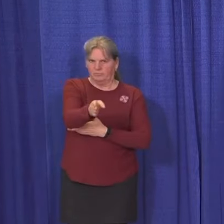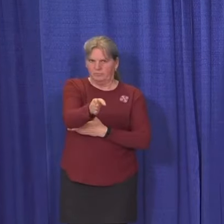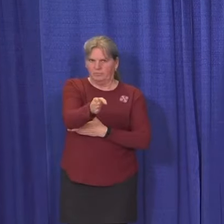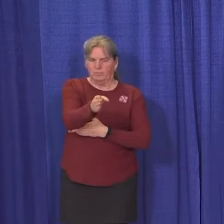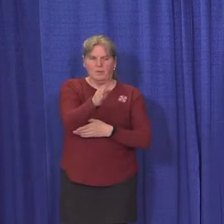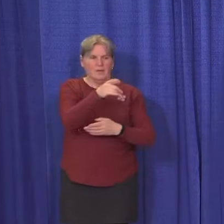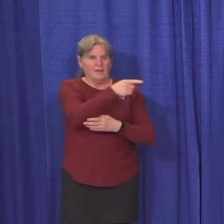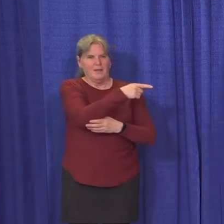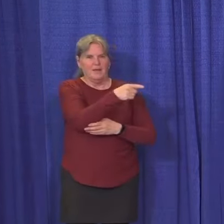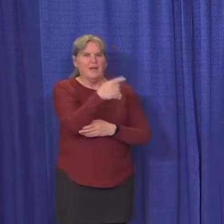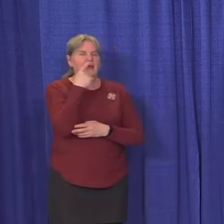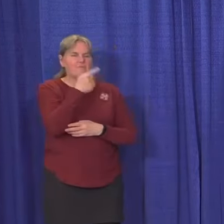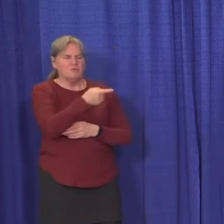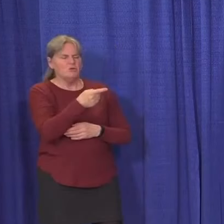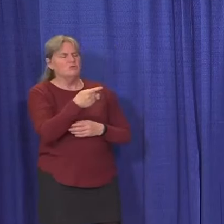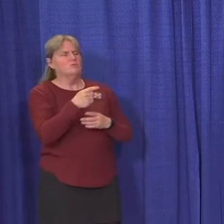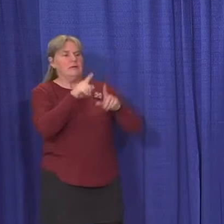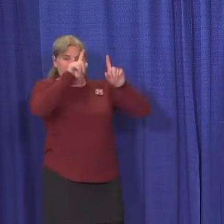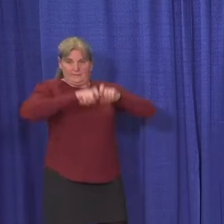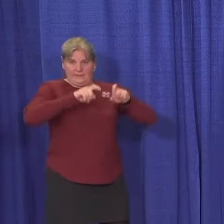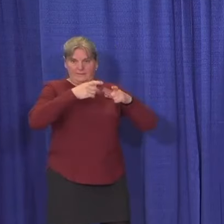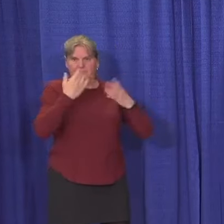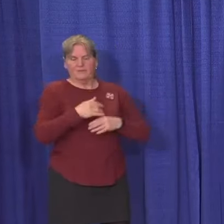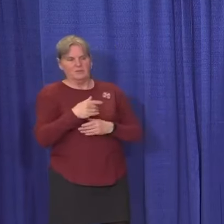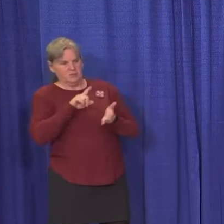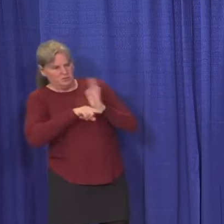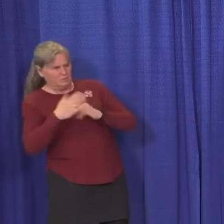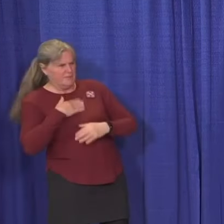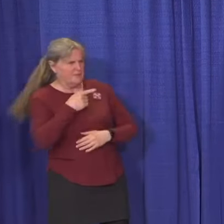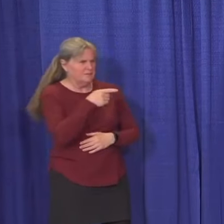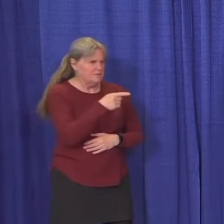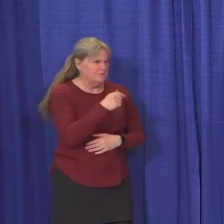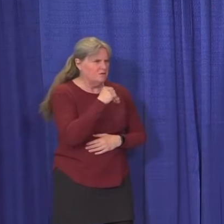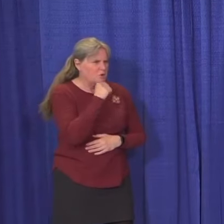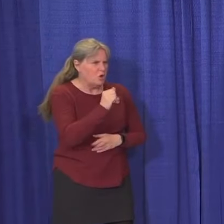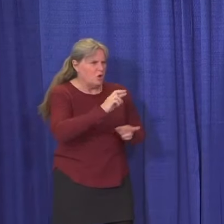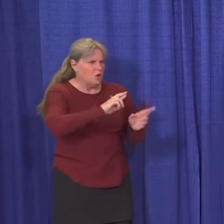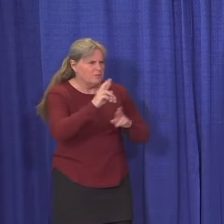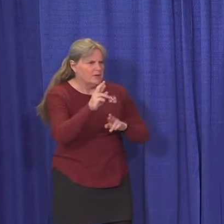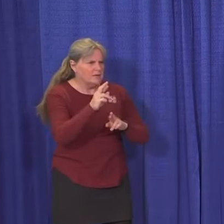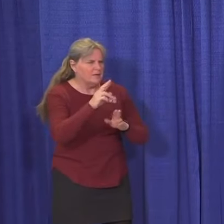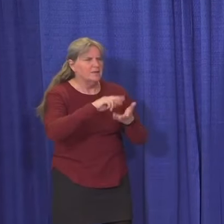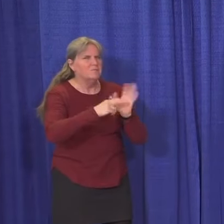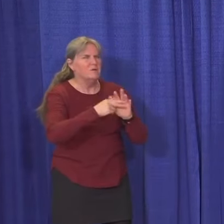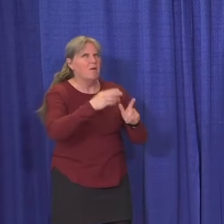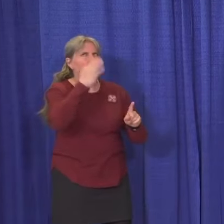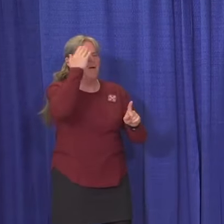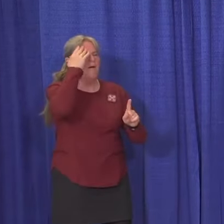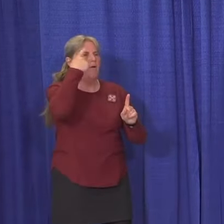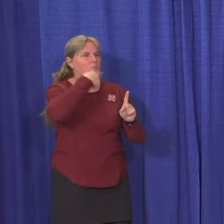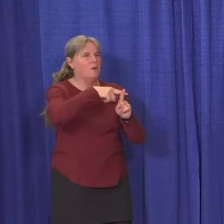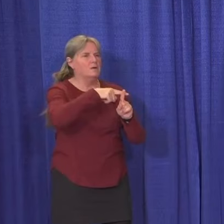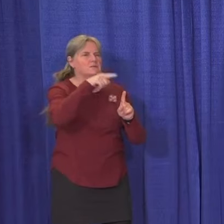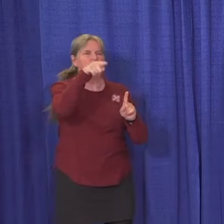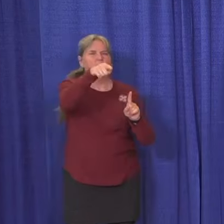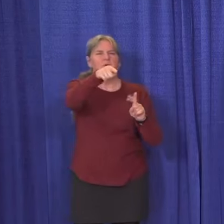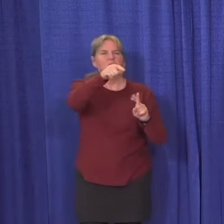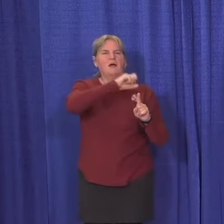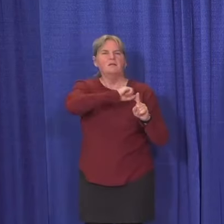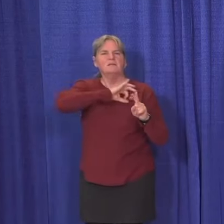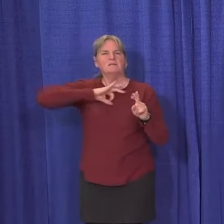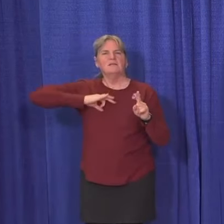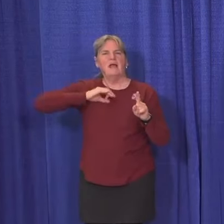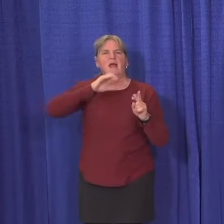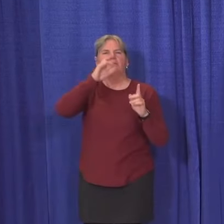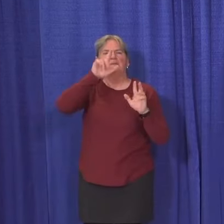will read as not ready, and YCDC or Yukon Communicable Disease Control will follow up personally with individuals who